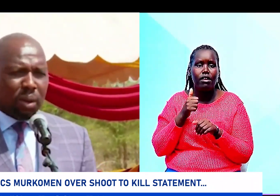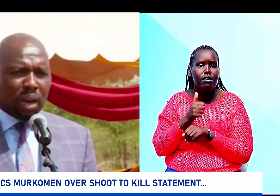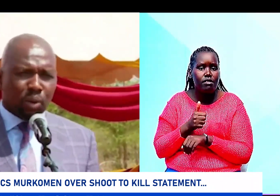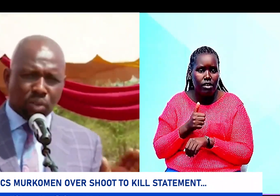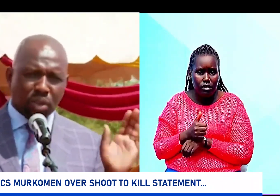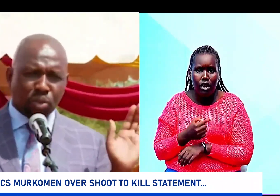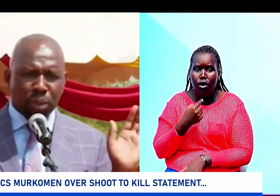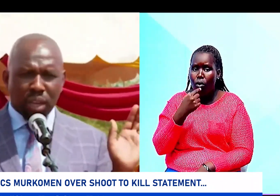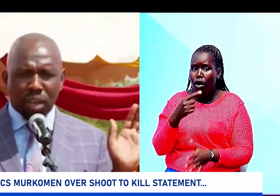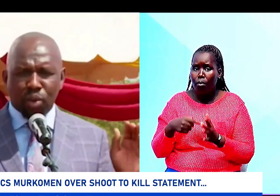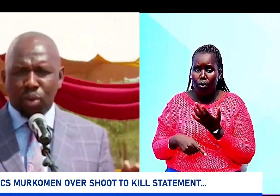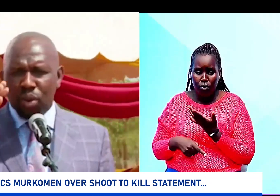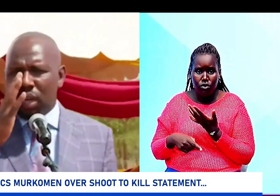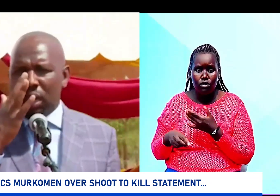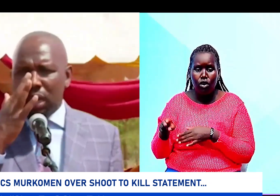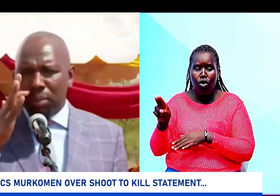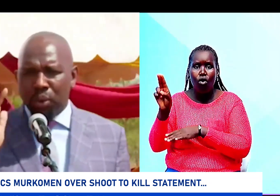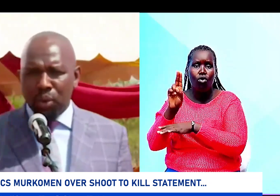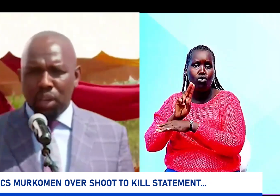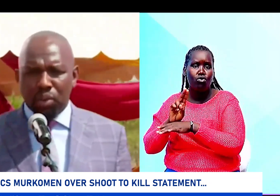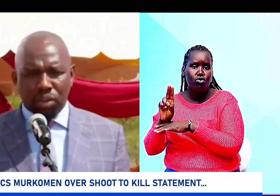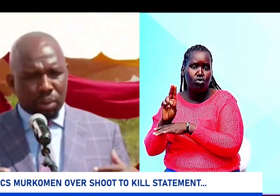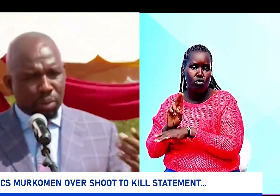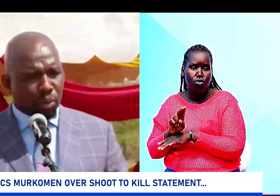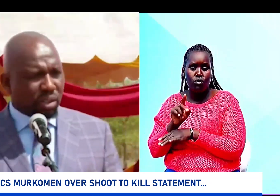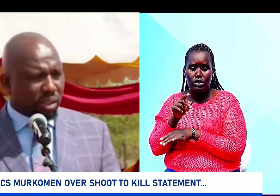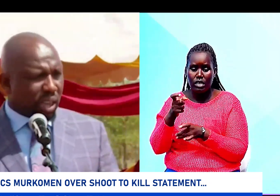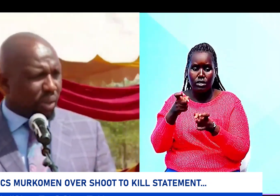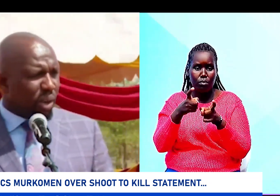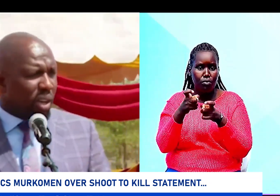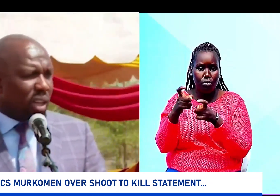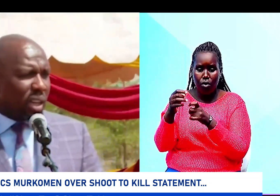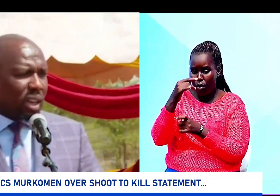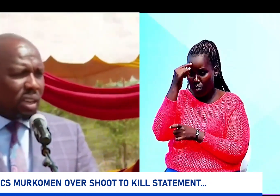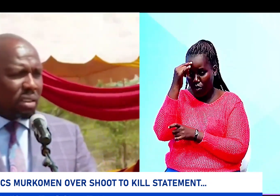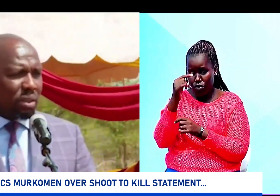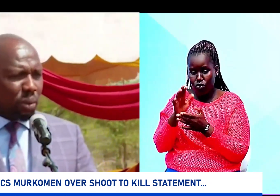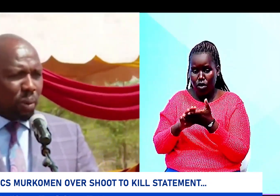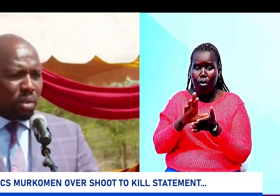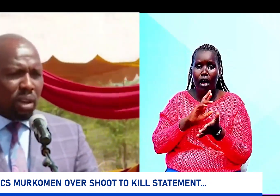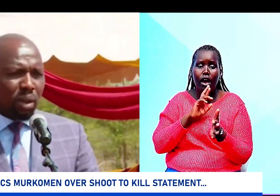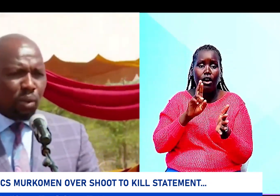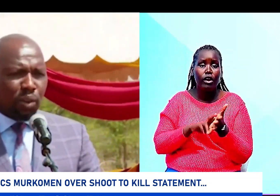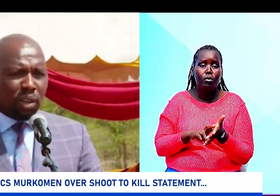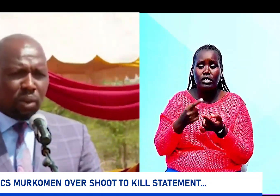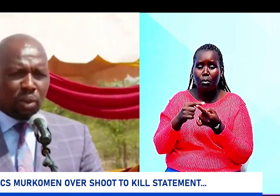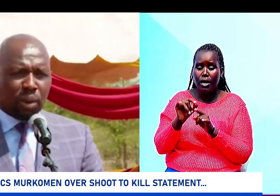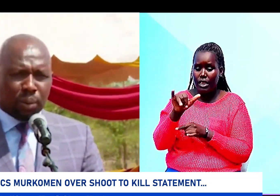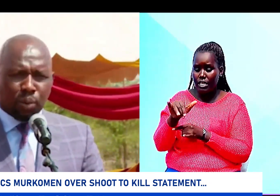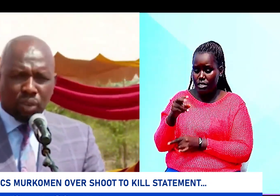kwamba usitumie hiyo bunduki kwa sababu utastakiwa. Lakini sasa huyo polisi akikufa atakuwa wapi